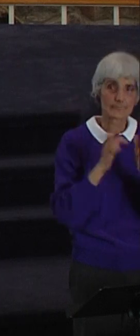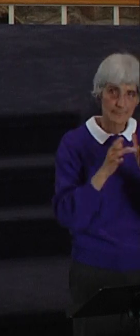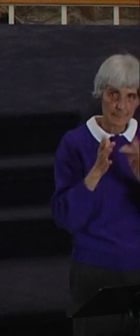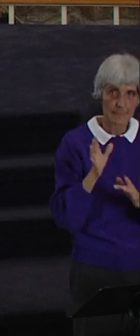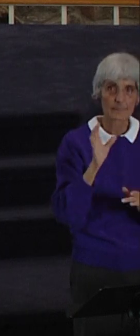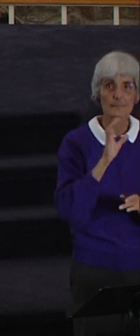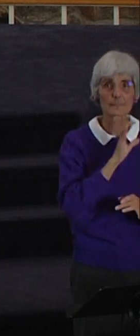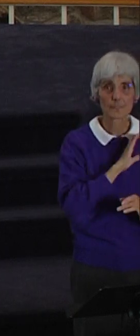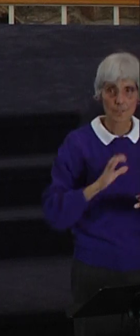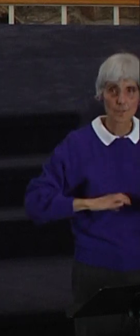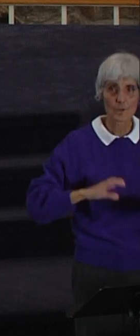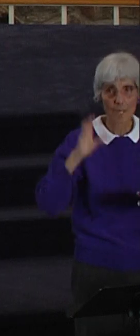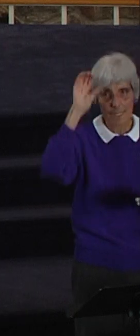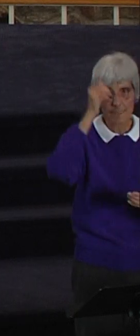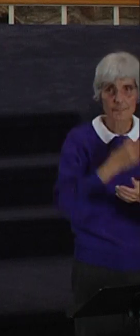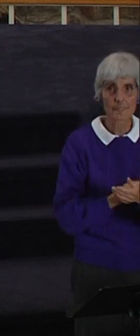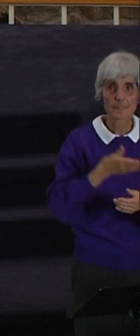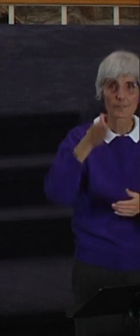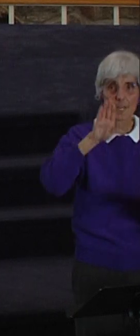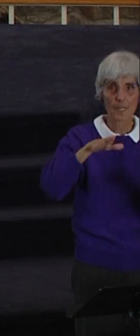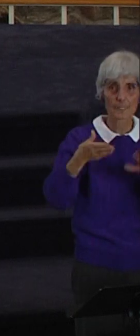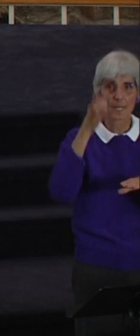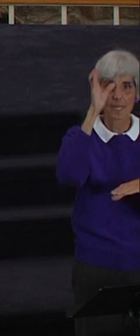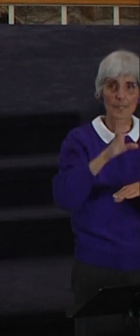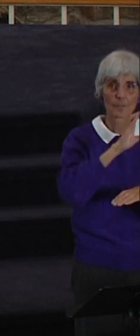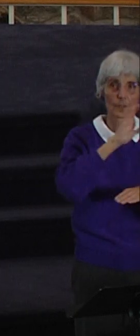died on the cross to wash away all my sins. He